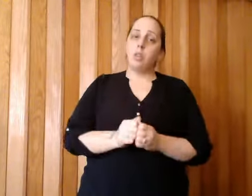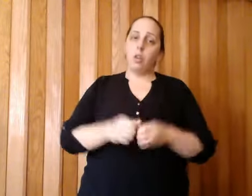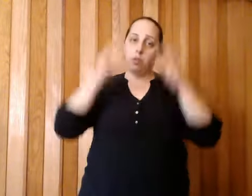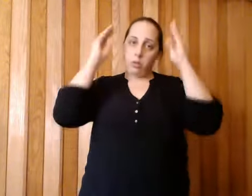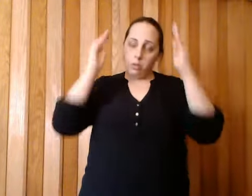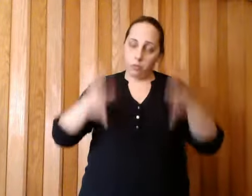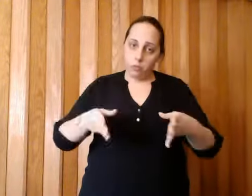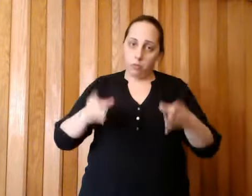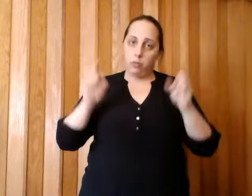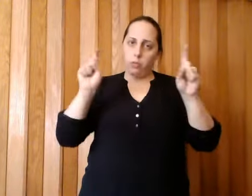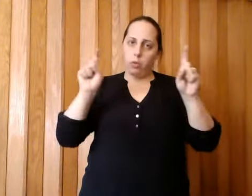me.